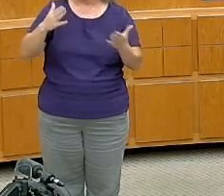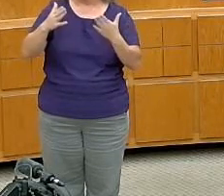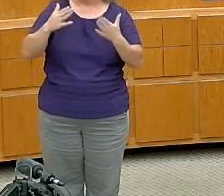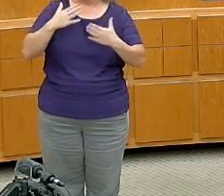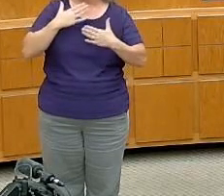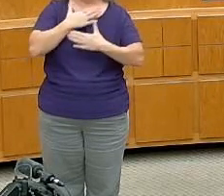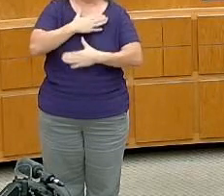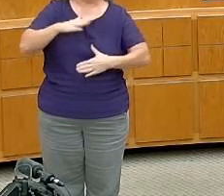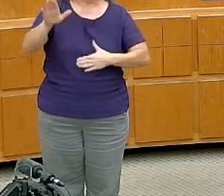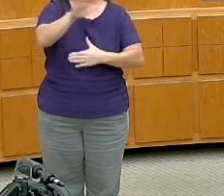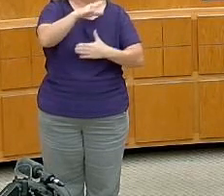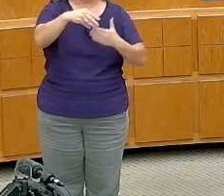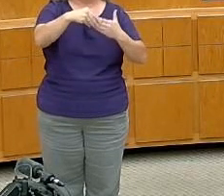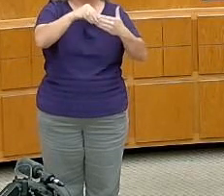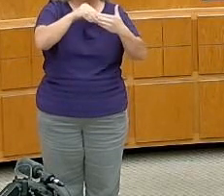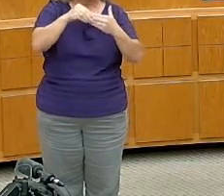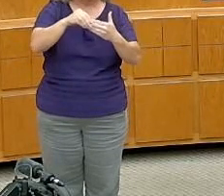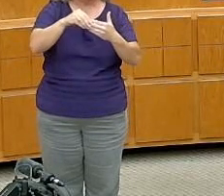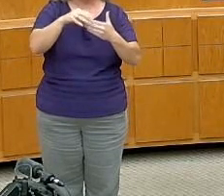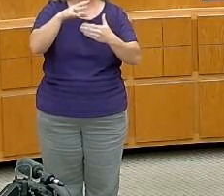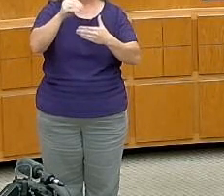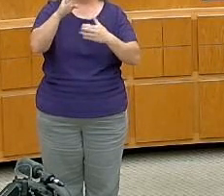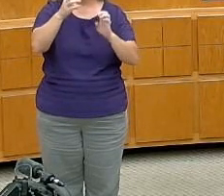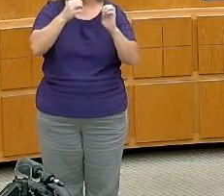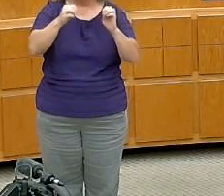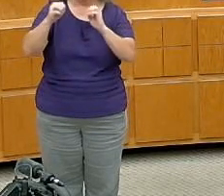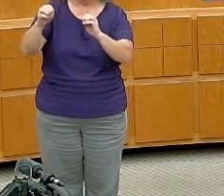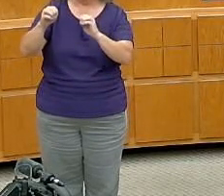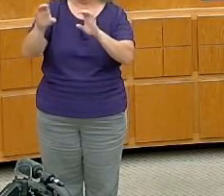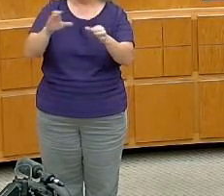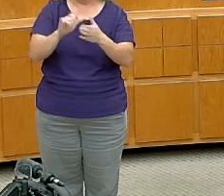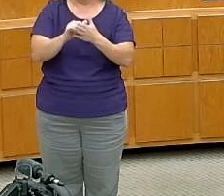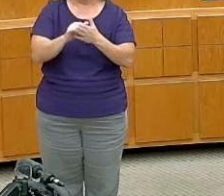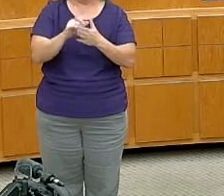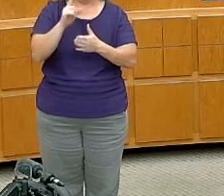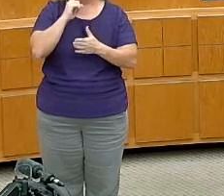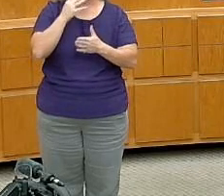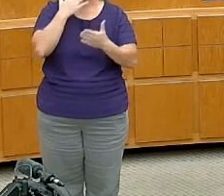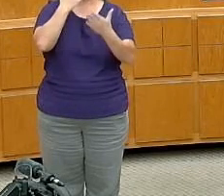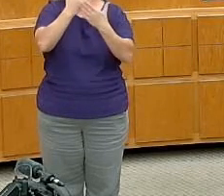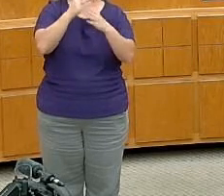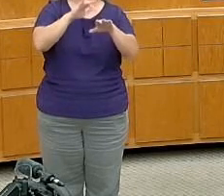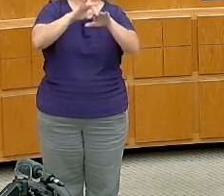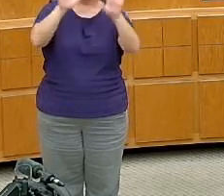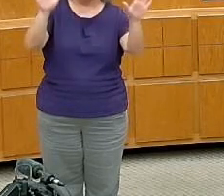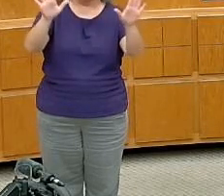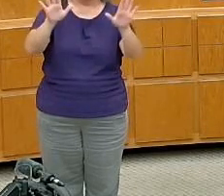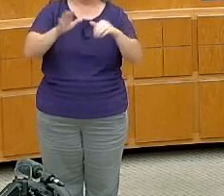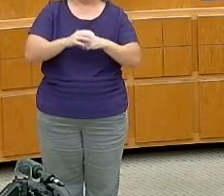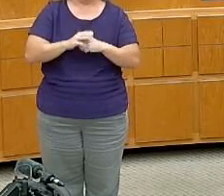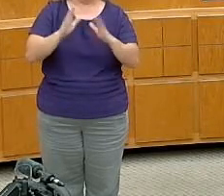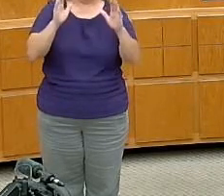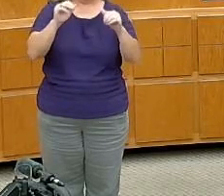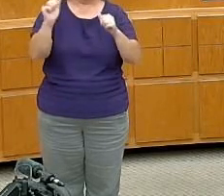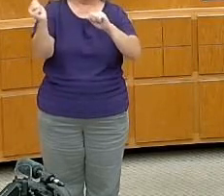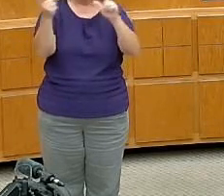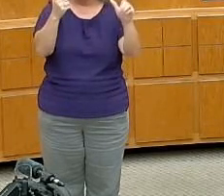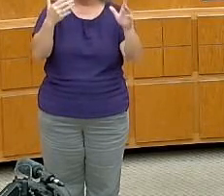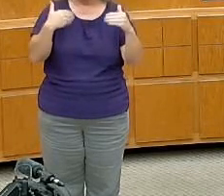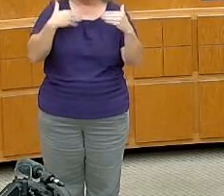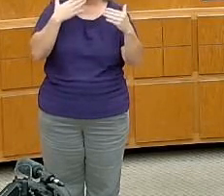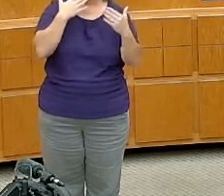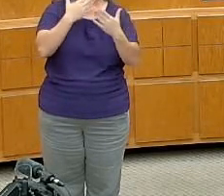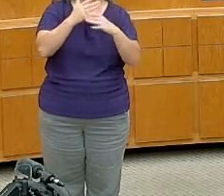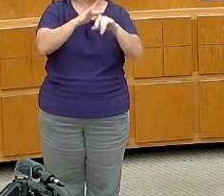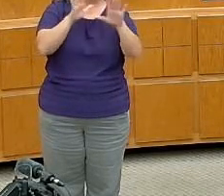some flexibility and the dedication and the effort that went into doing that. So I think it was a good Sunday, and I hope everyone had a good Sunday. It was